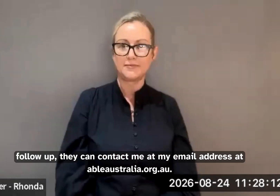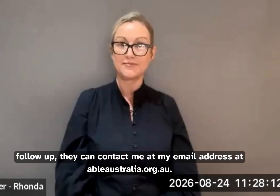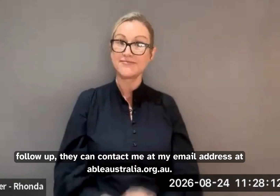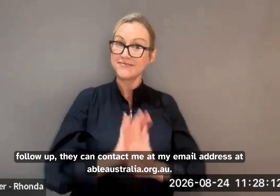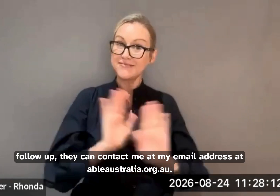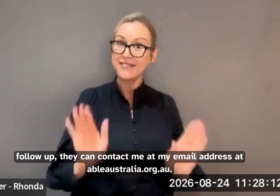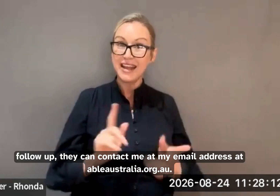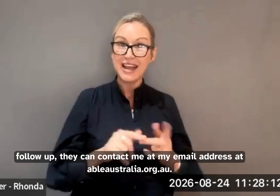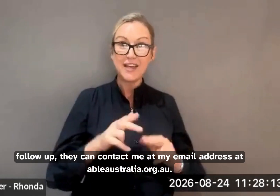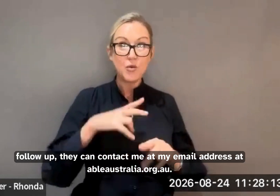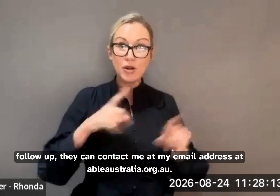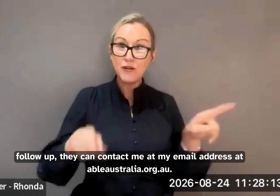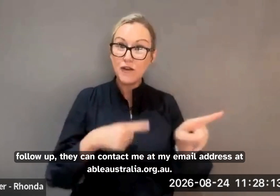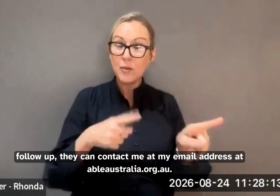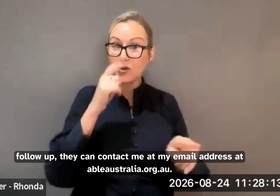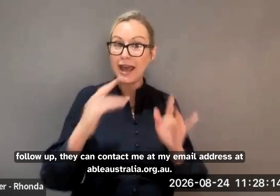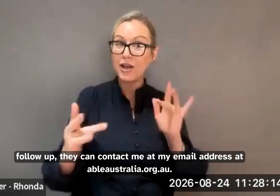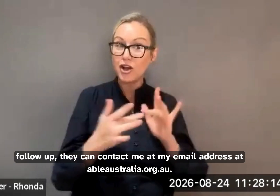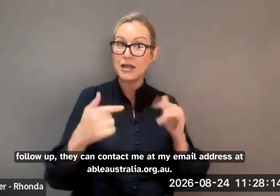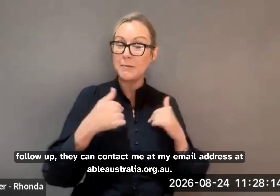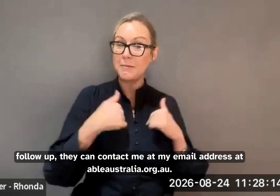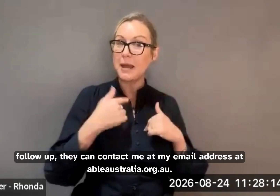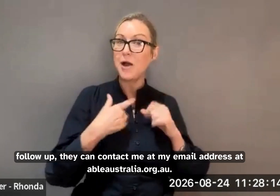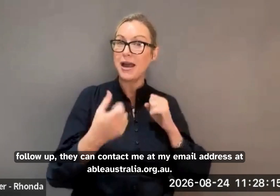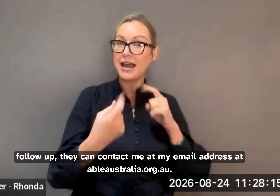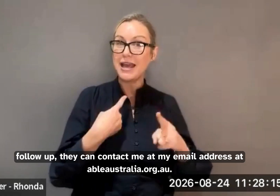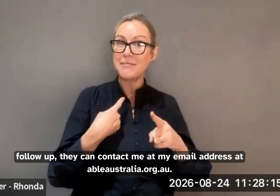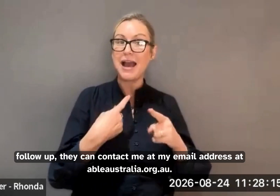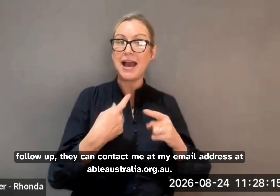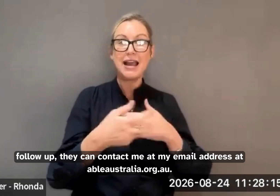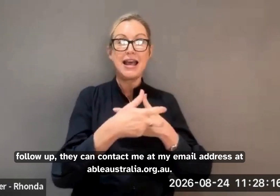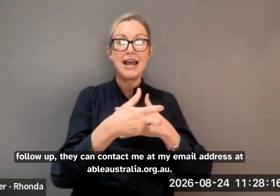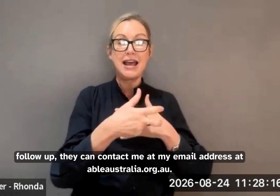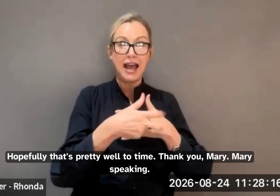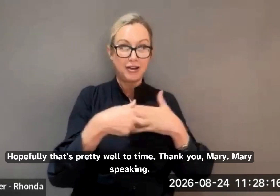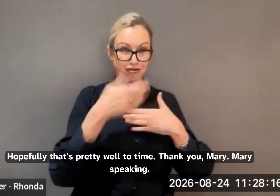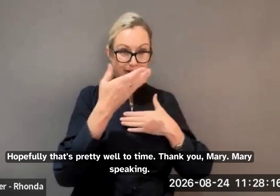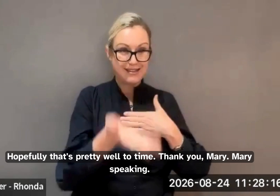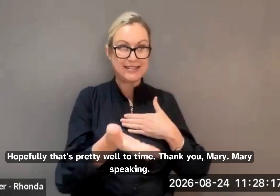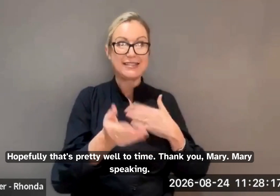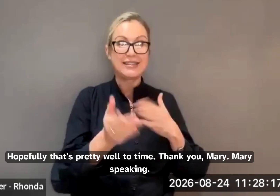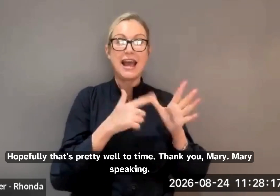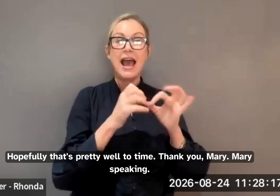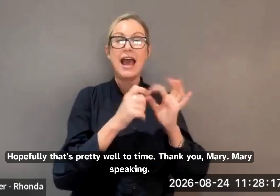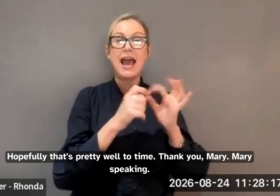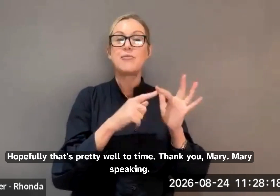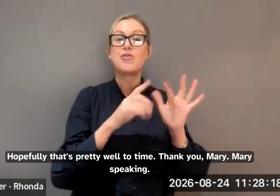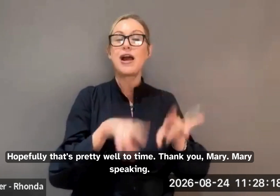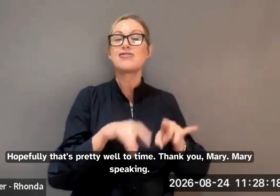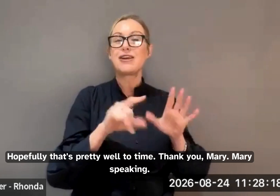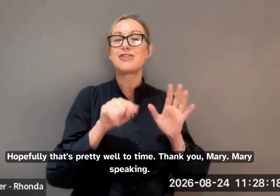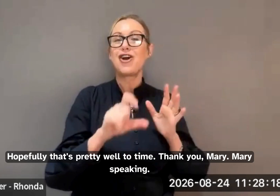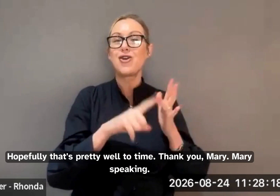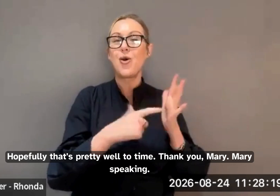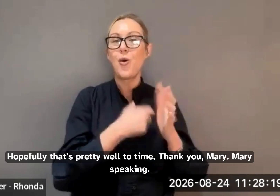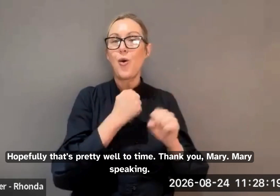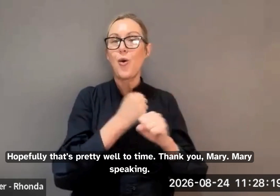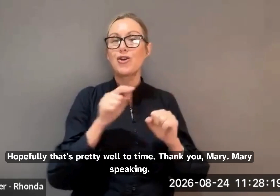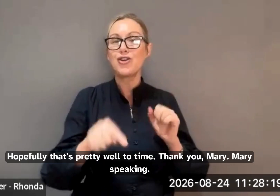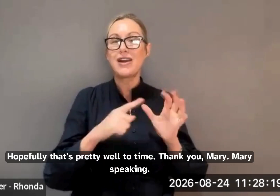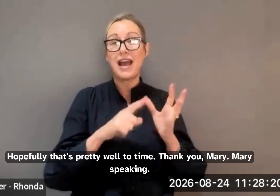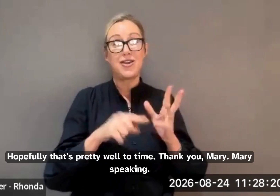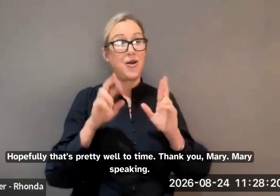up, they can contact me at my email address at ableaustralia.org.au. Hopefully that's pretty well to time. Thank you,